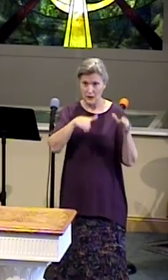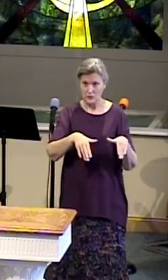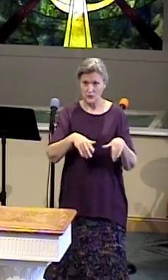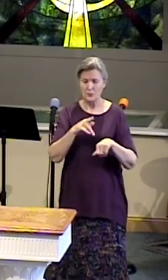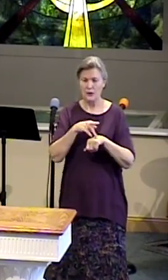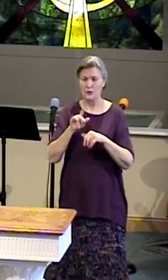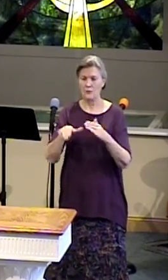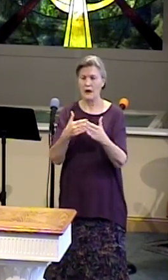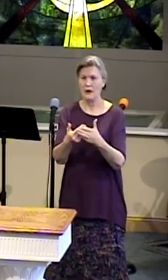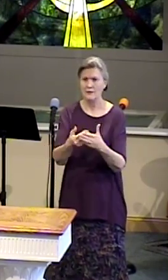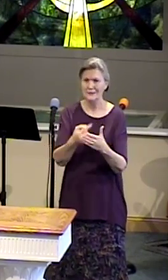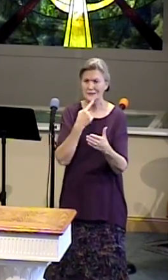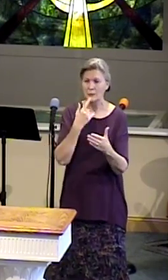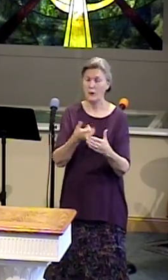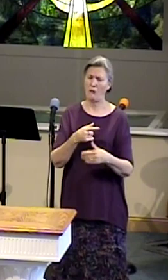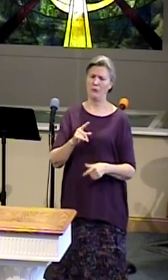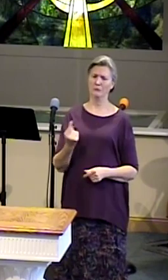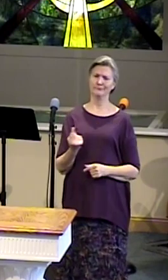Just believe on Jesus.